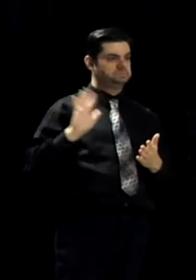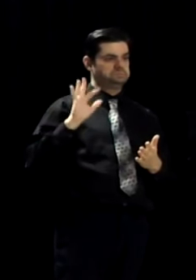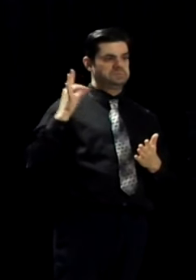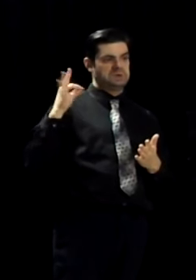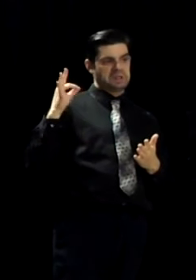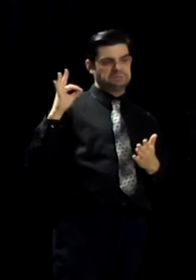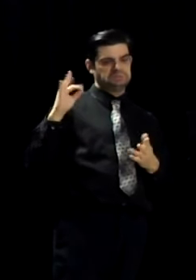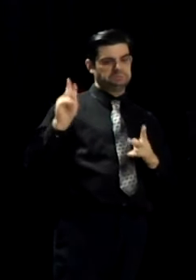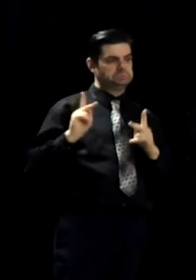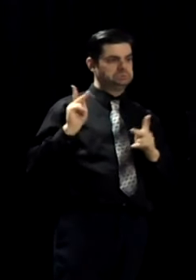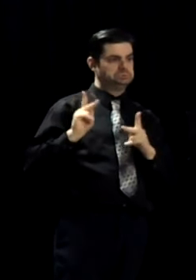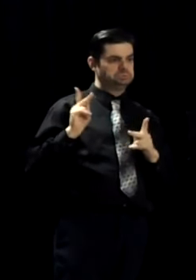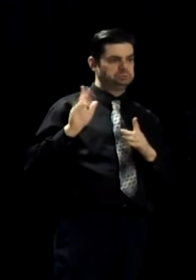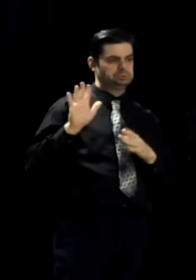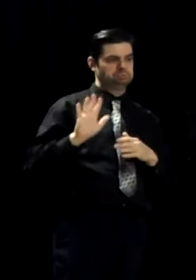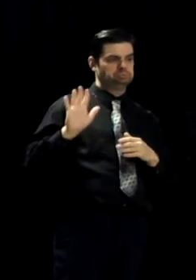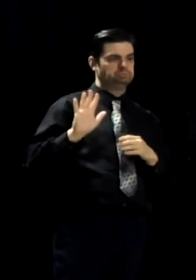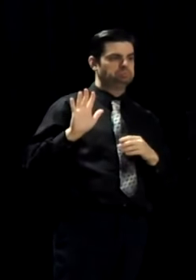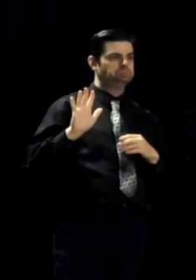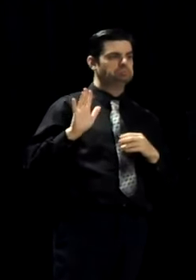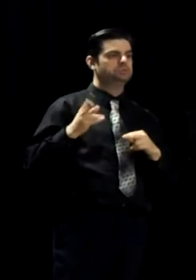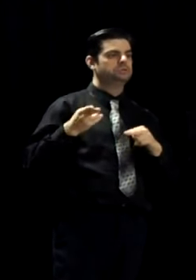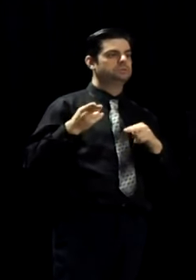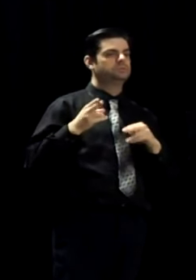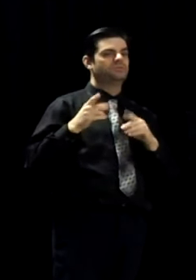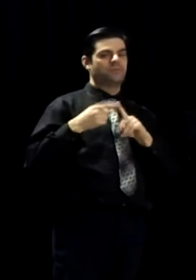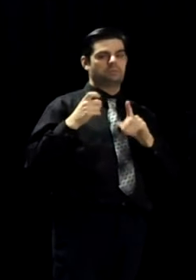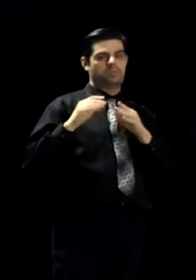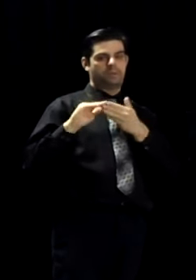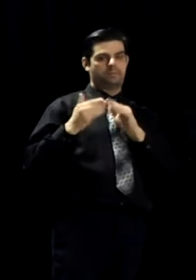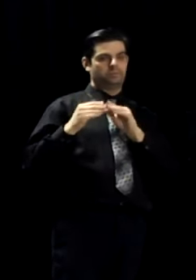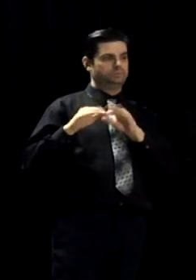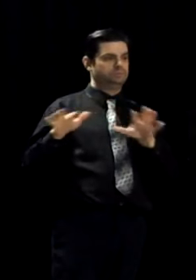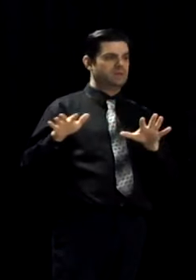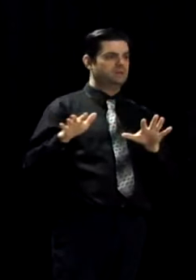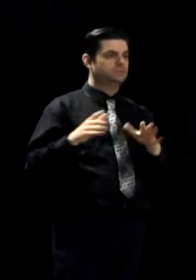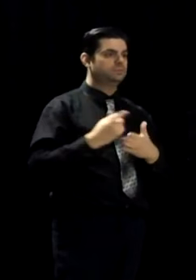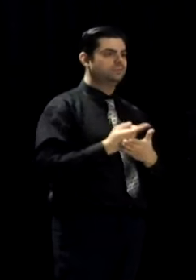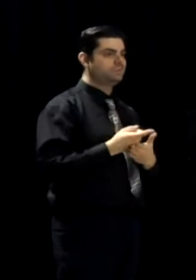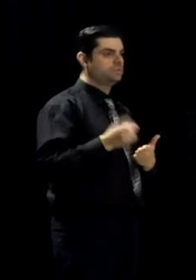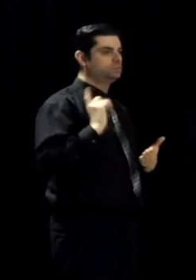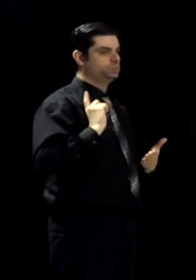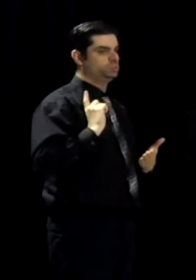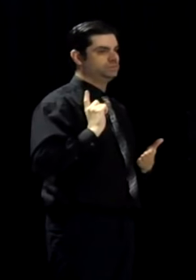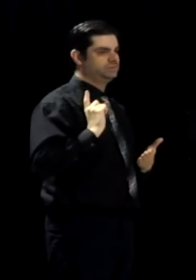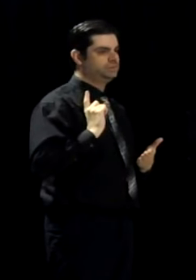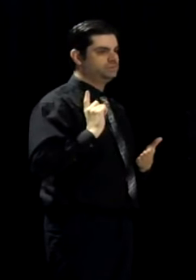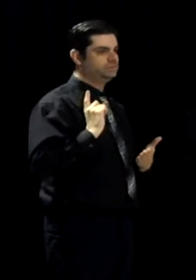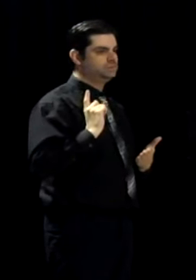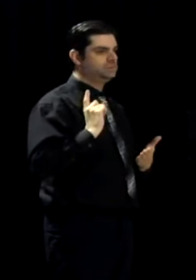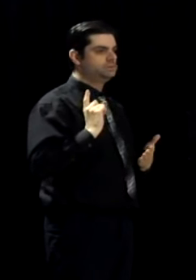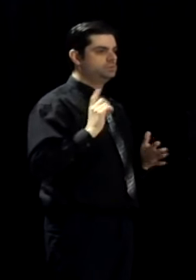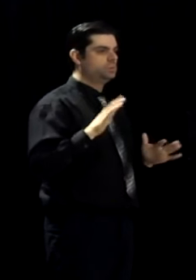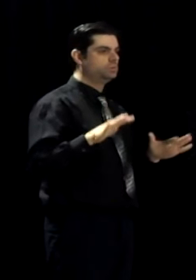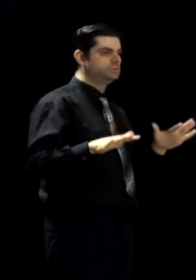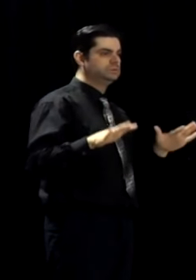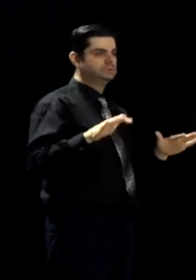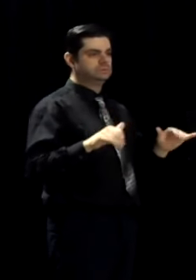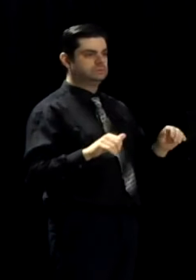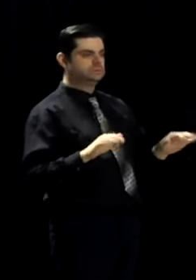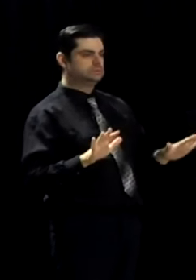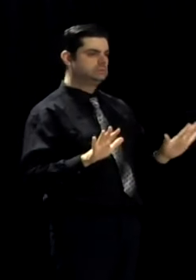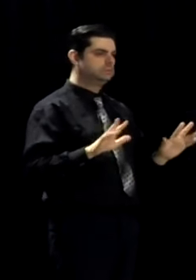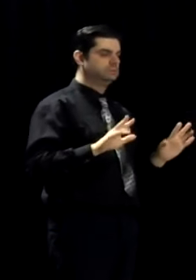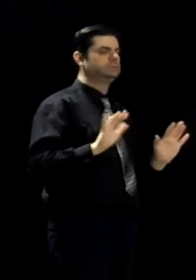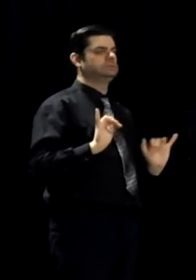our 7-day average was about 11 for community spread. What does this tell us? It's a little too early to tell. Certainly